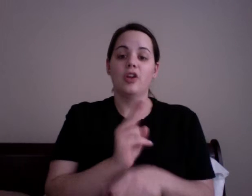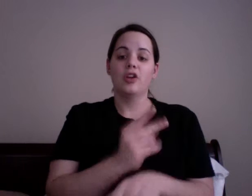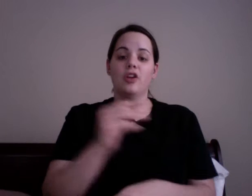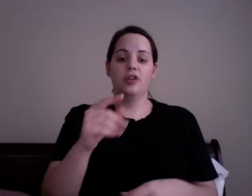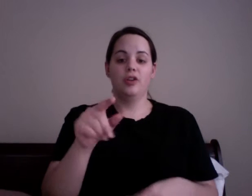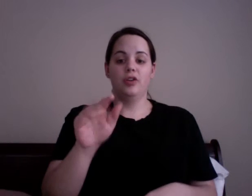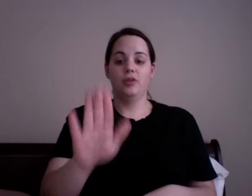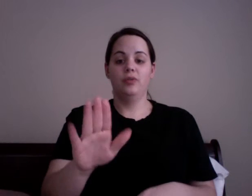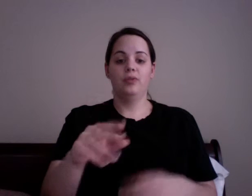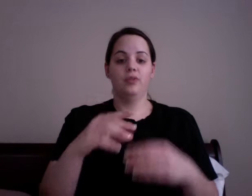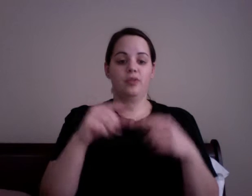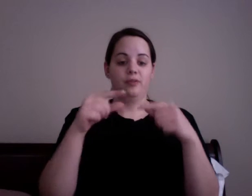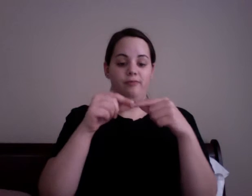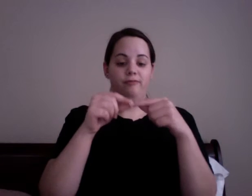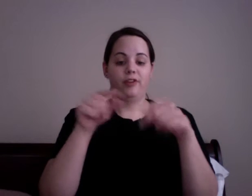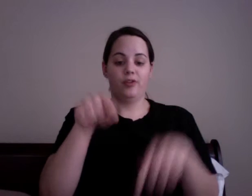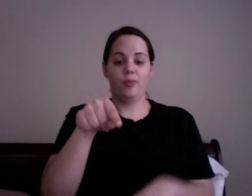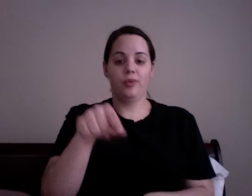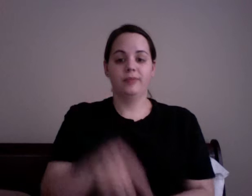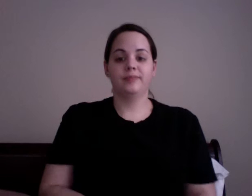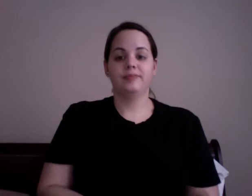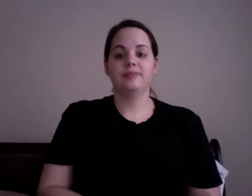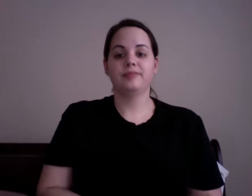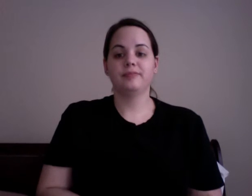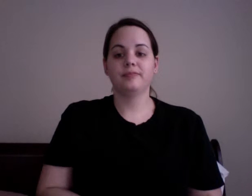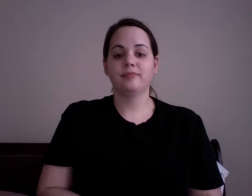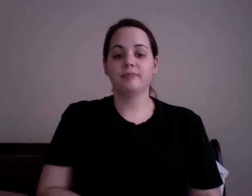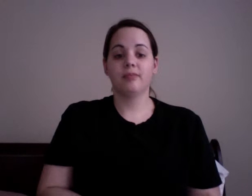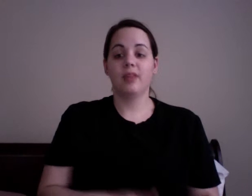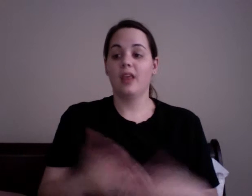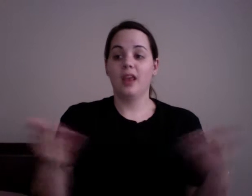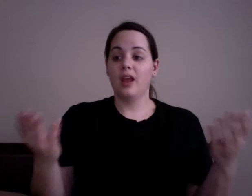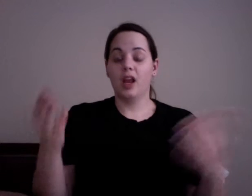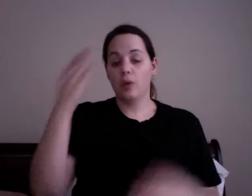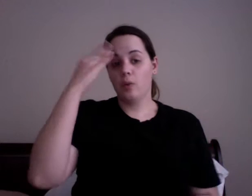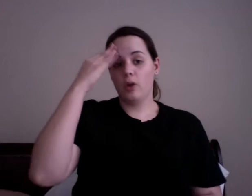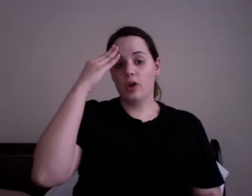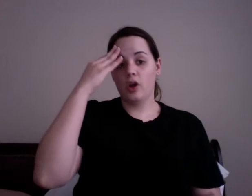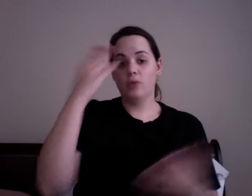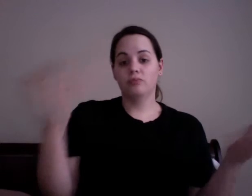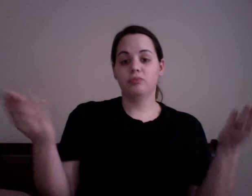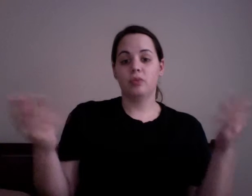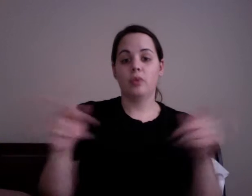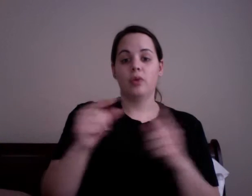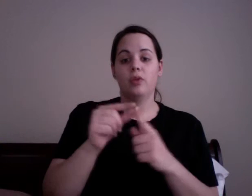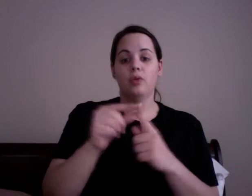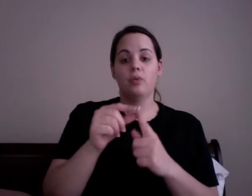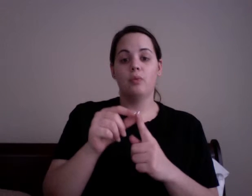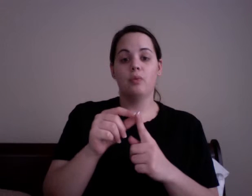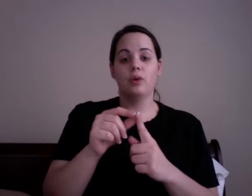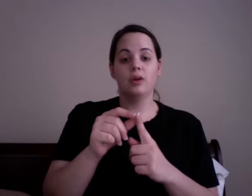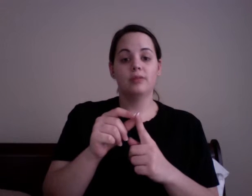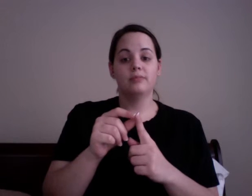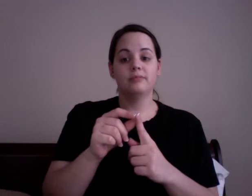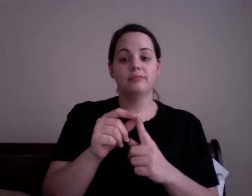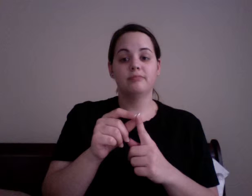Does anybody think they might be able to tell what that word is? It starts with a K, but it doesn't say K. It's a